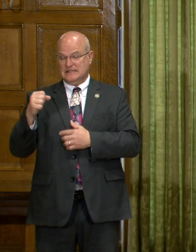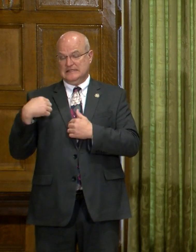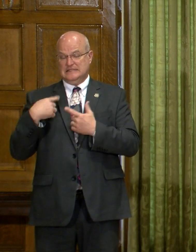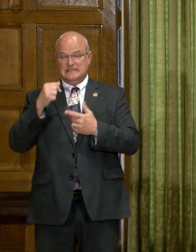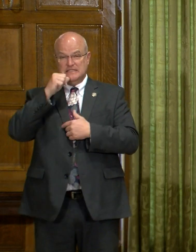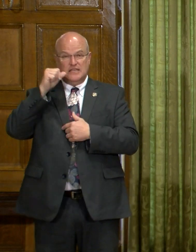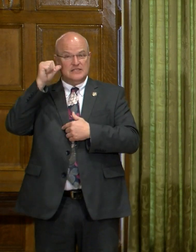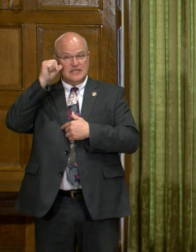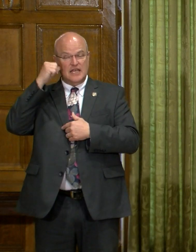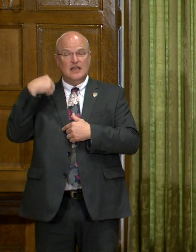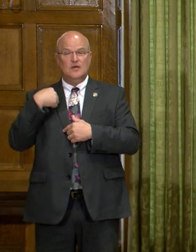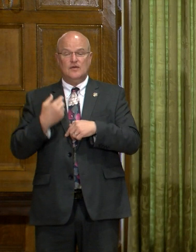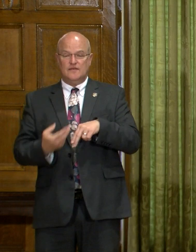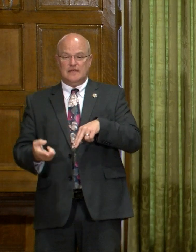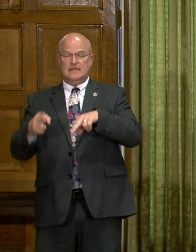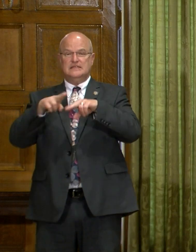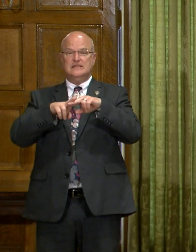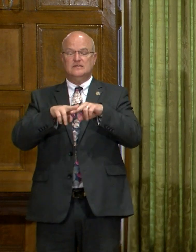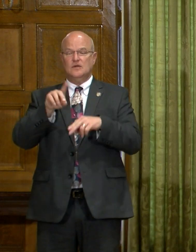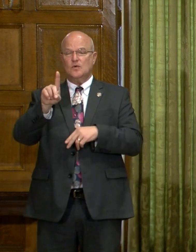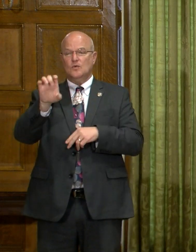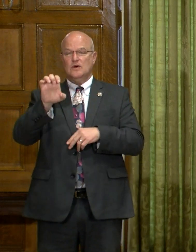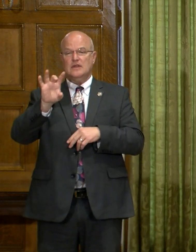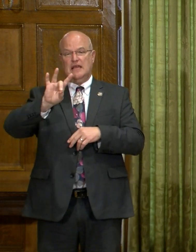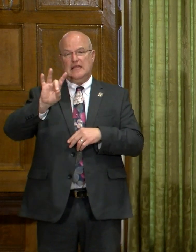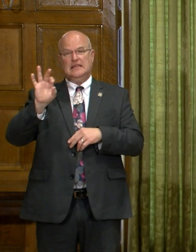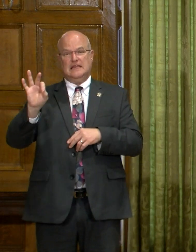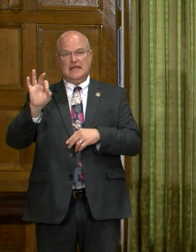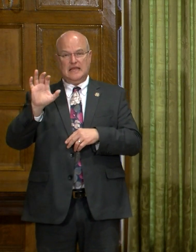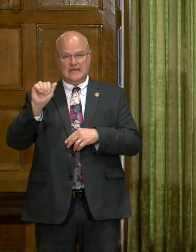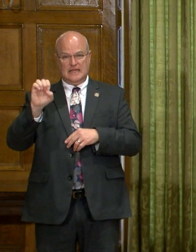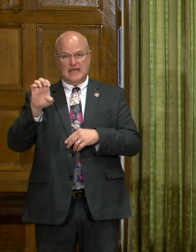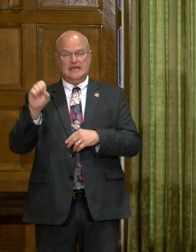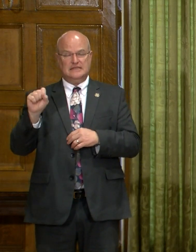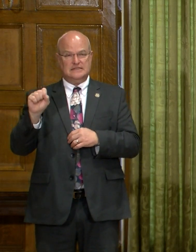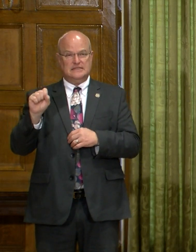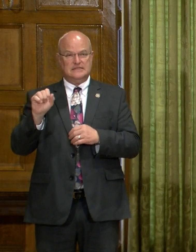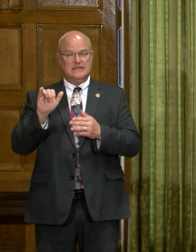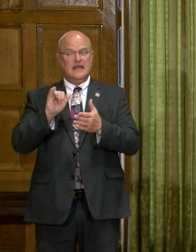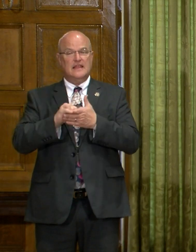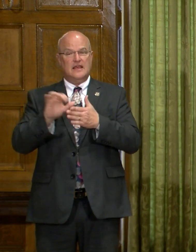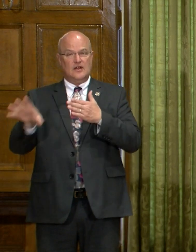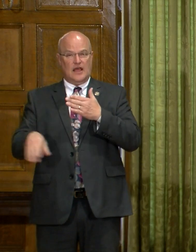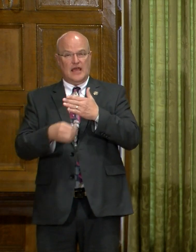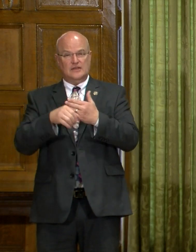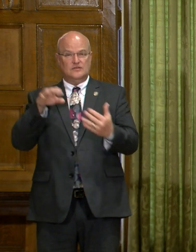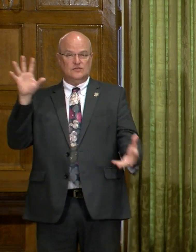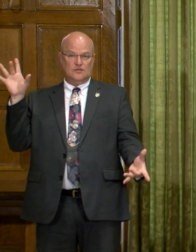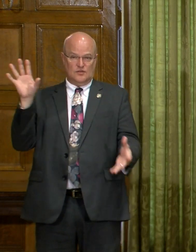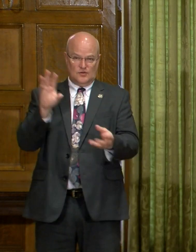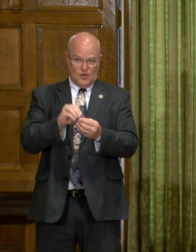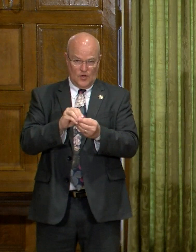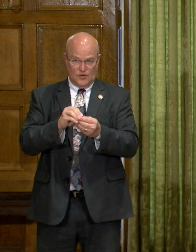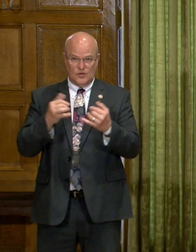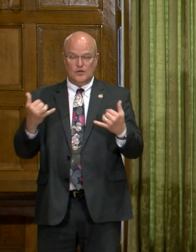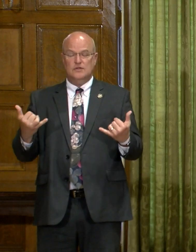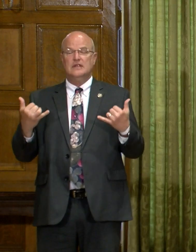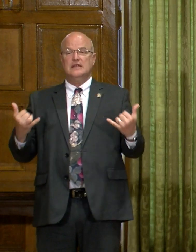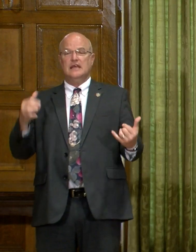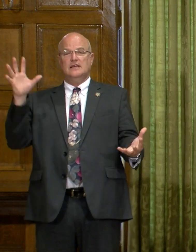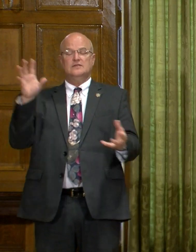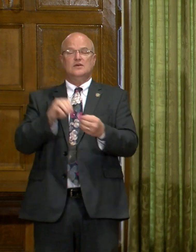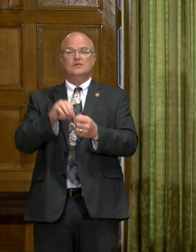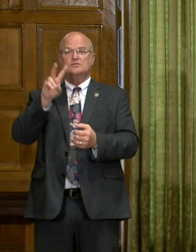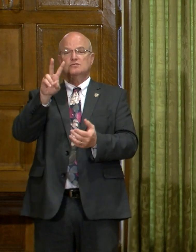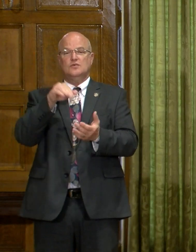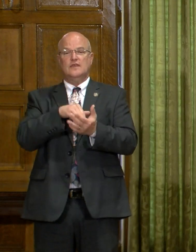Since yesterday, we've had an additional 189 cases that are added to the total. So today, there's a